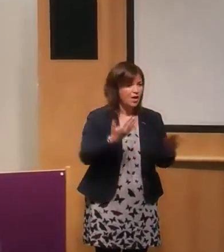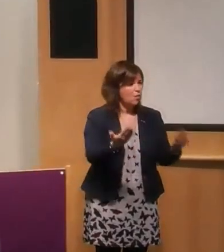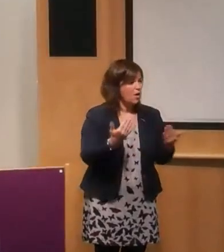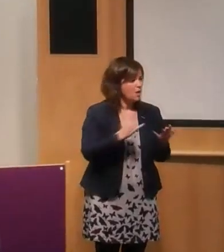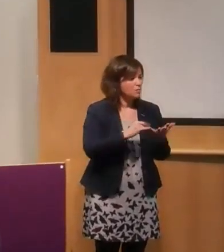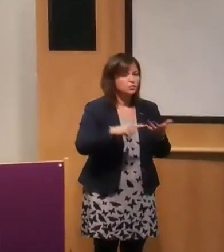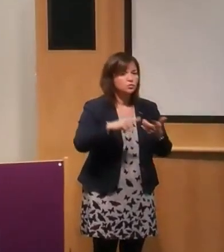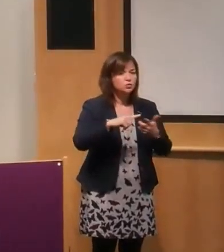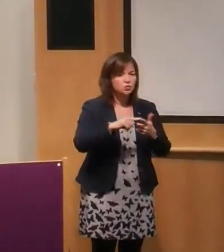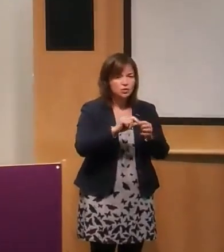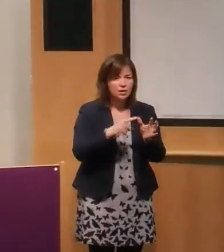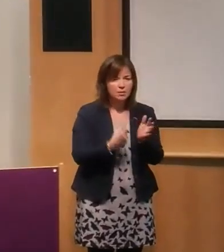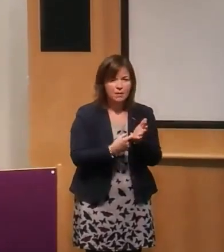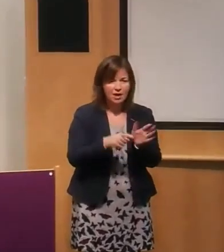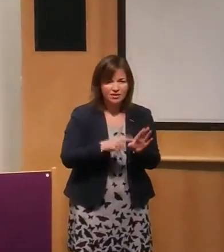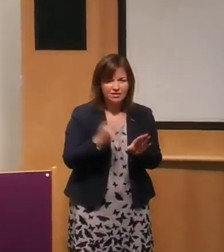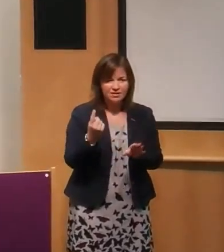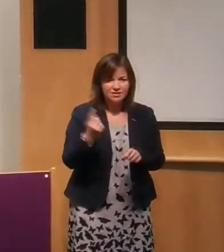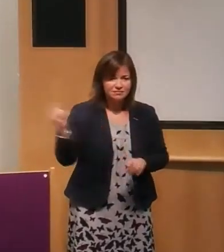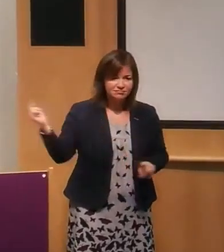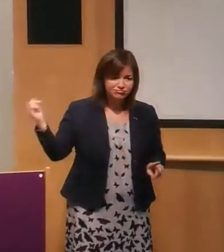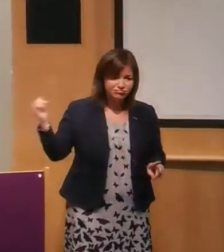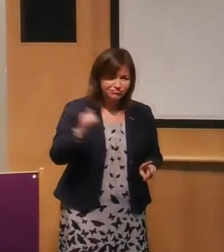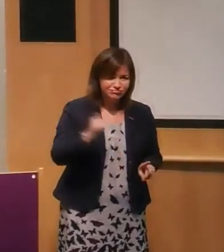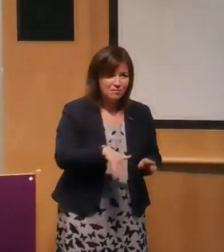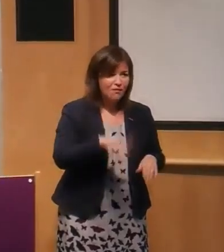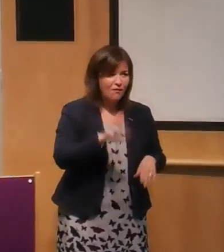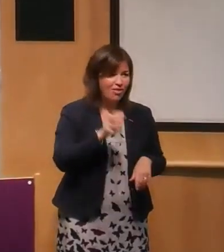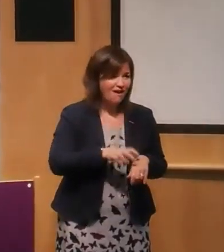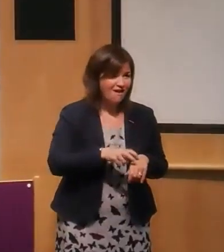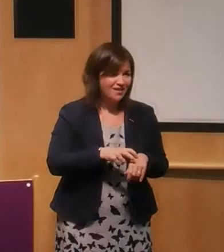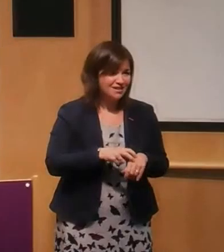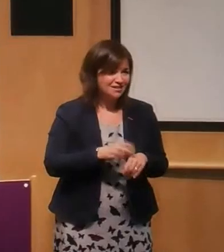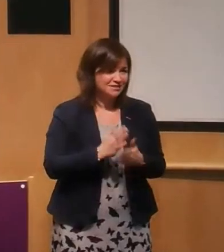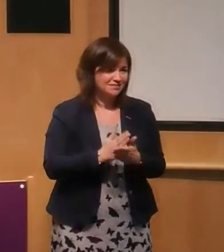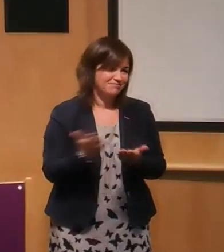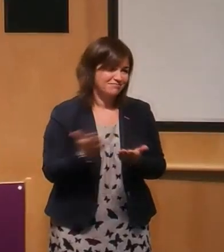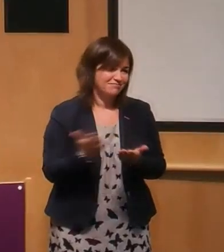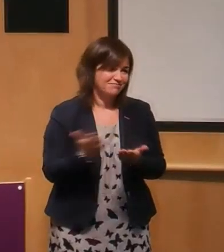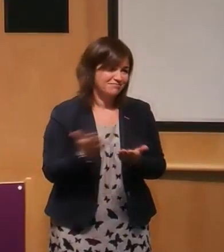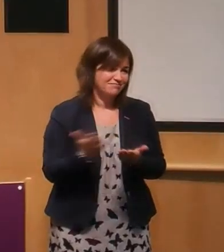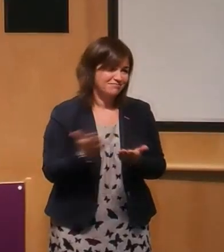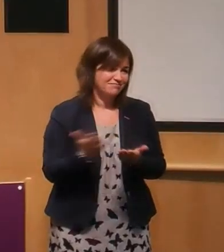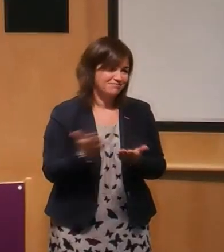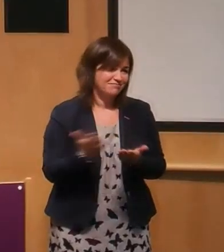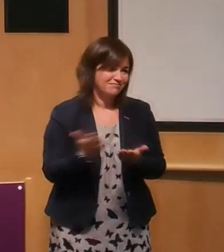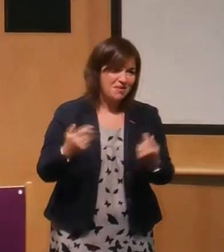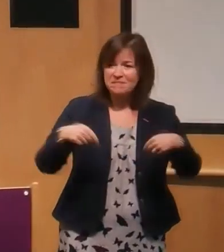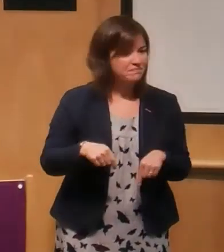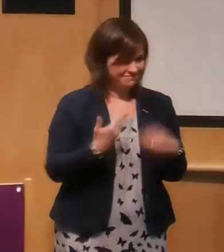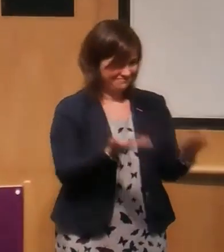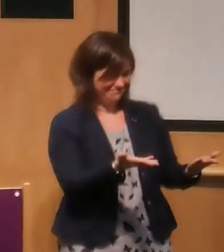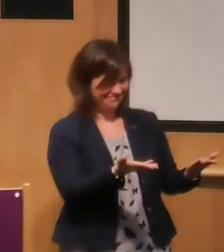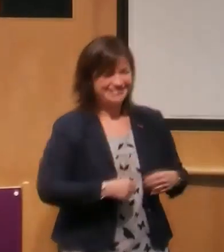Okay, our second keynote is from Lady Port Sue Barry, who's flown in from, and I'd like to say